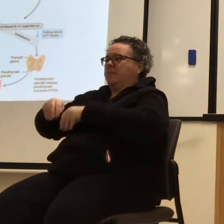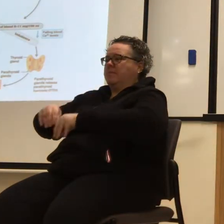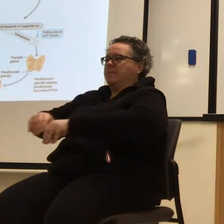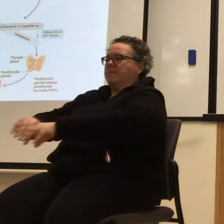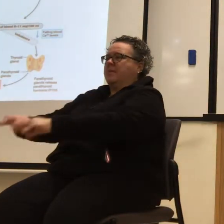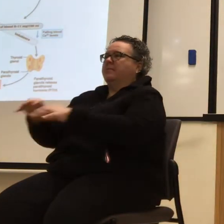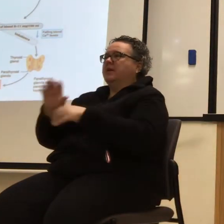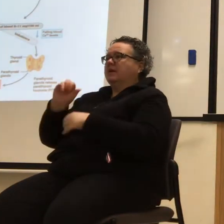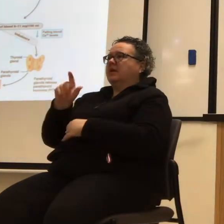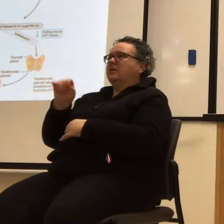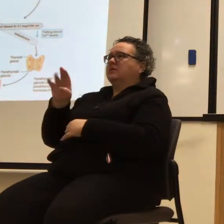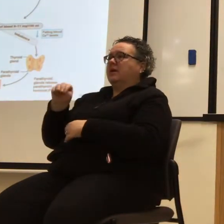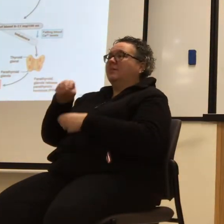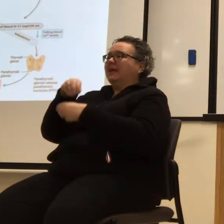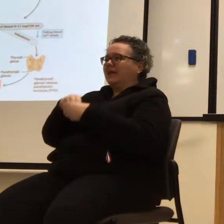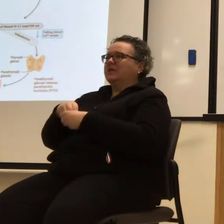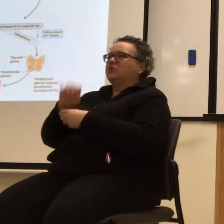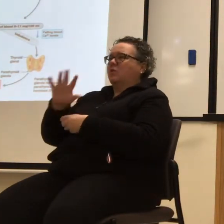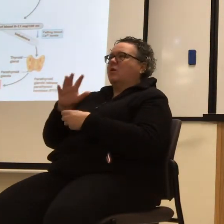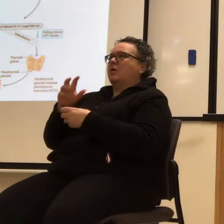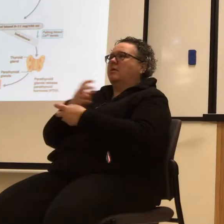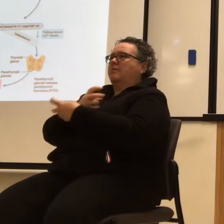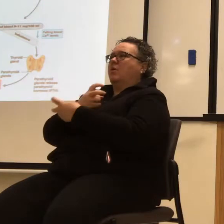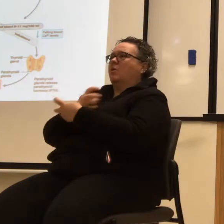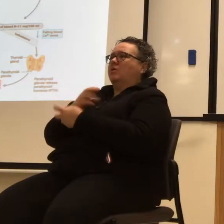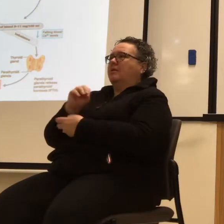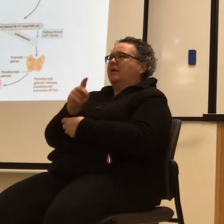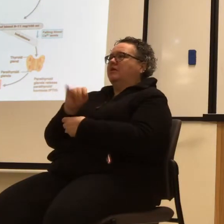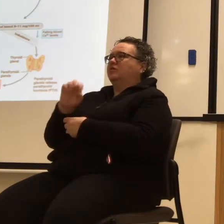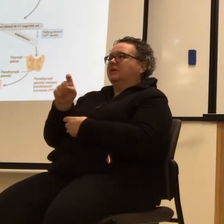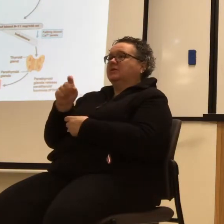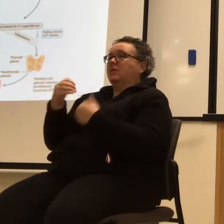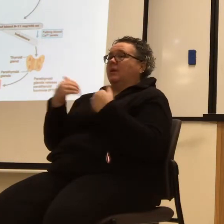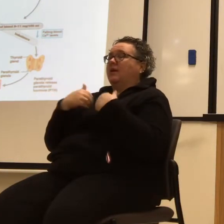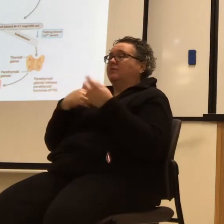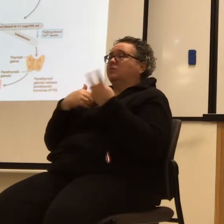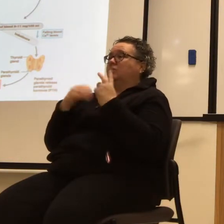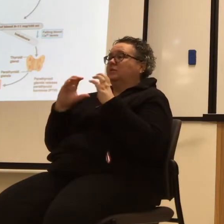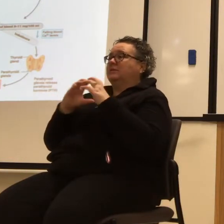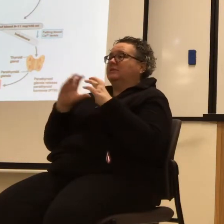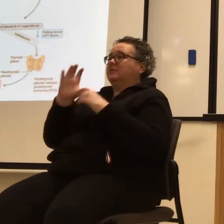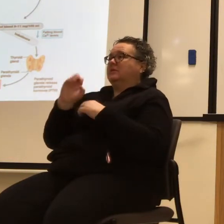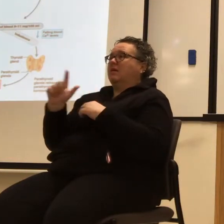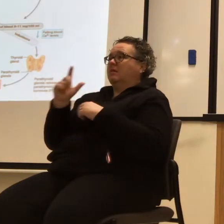the calcium into the bone matrix. So we have two cell types.